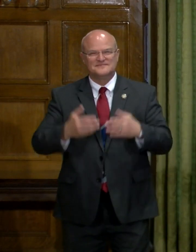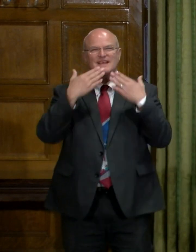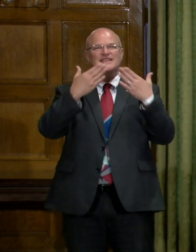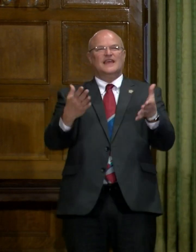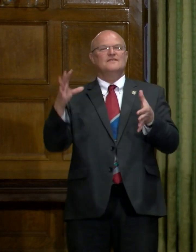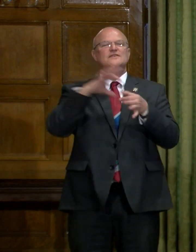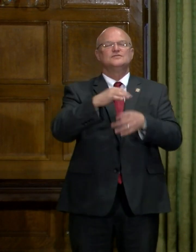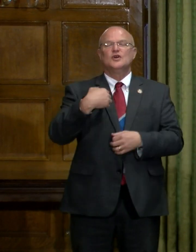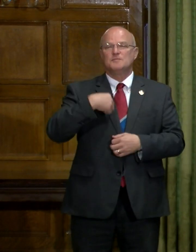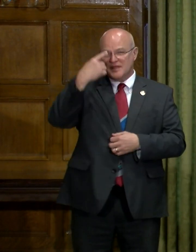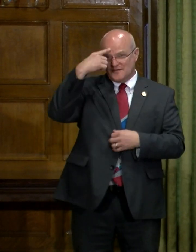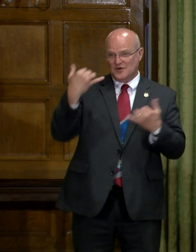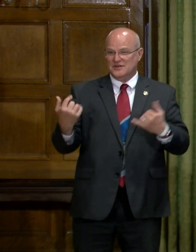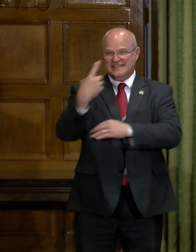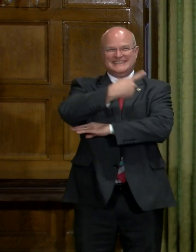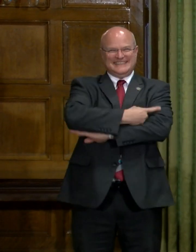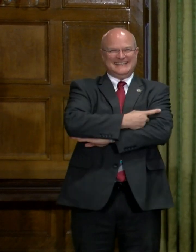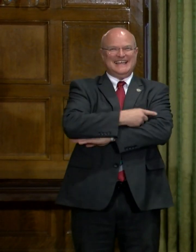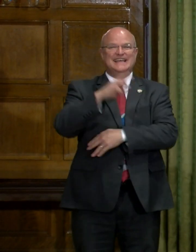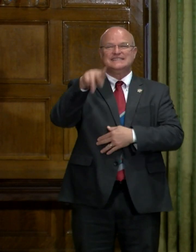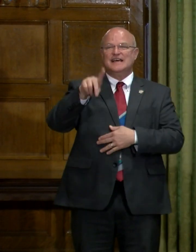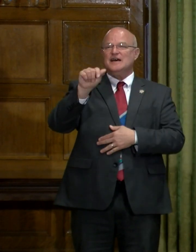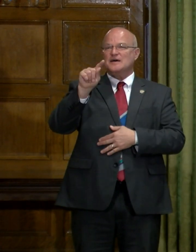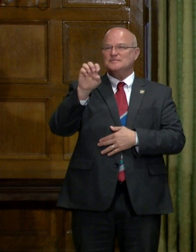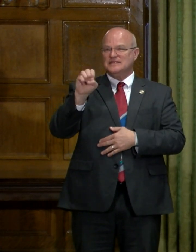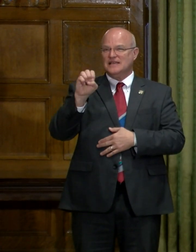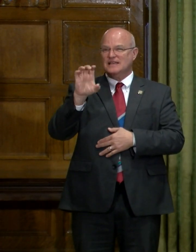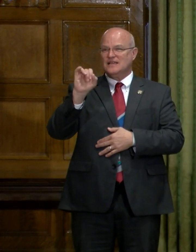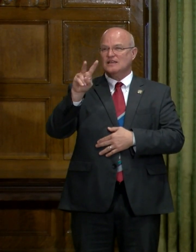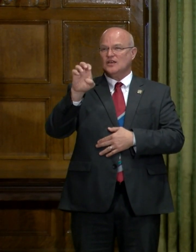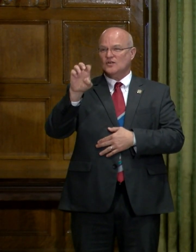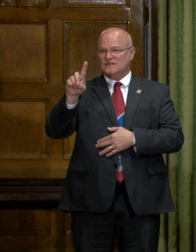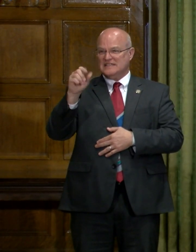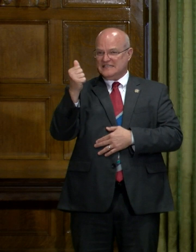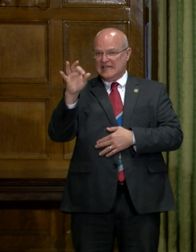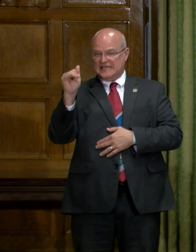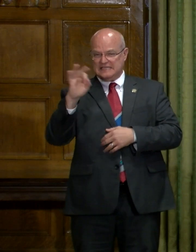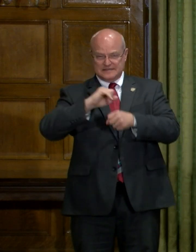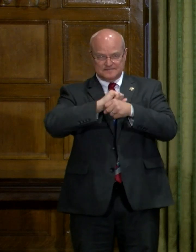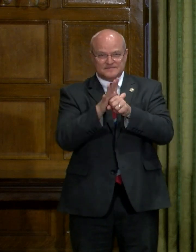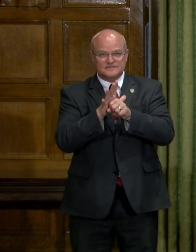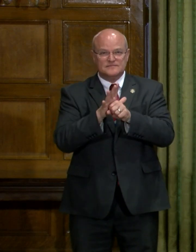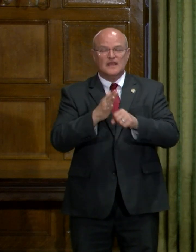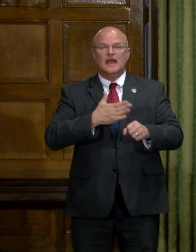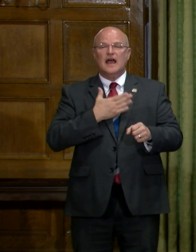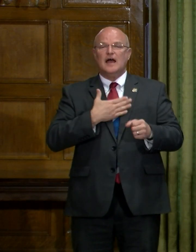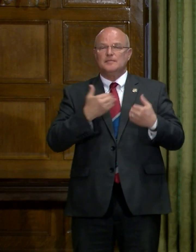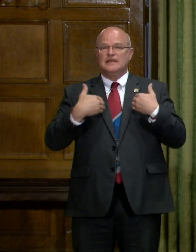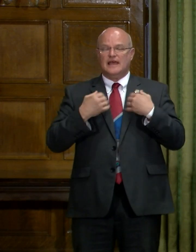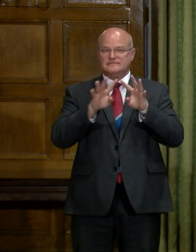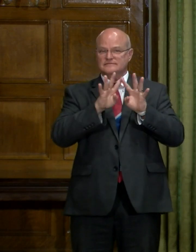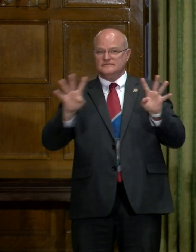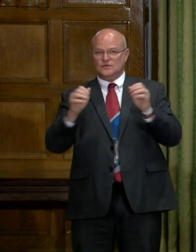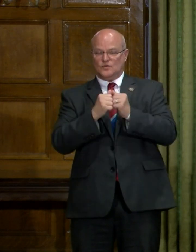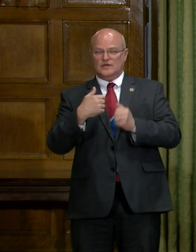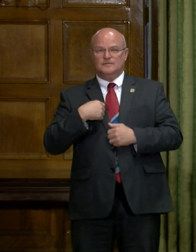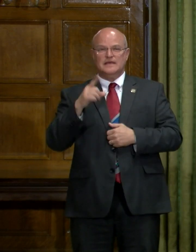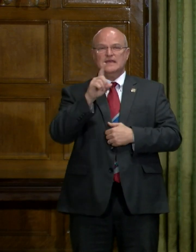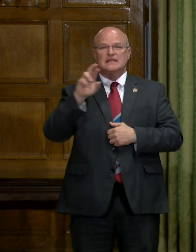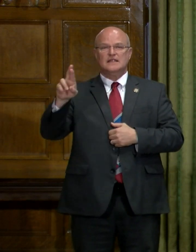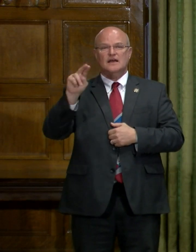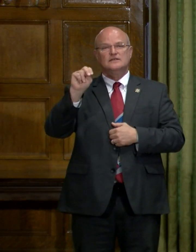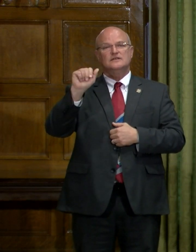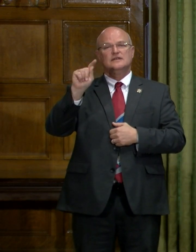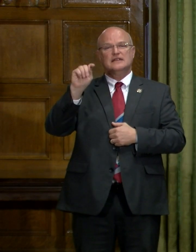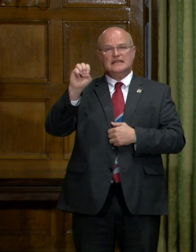Thank you for joining me for today's update on COVID-19. I'm glad to be joined today by Dr.